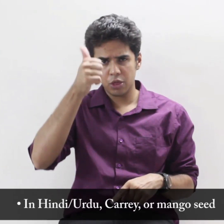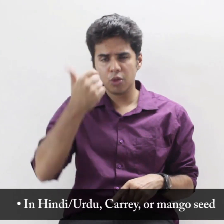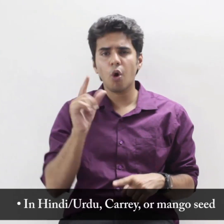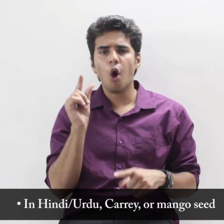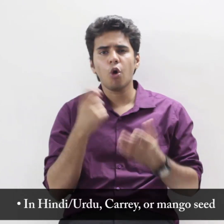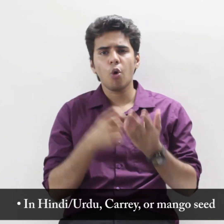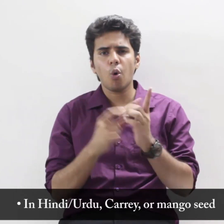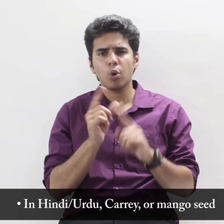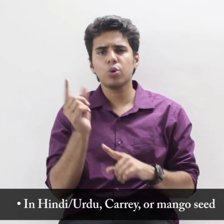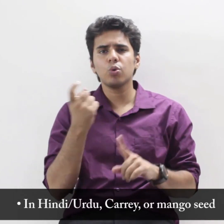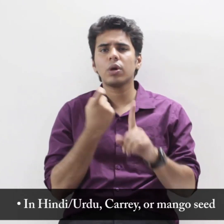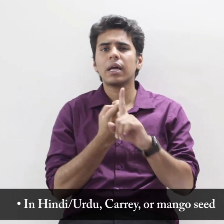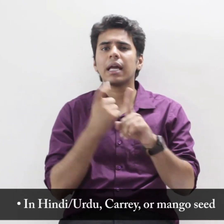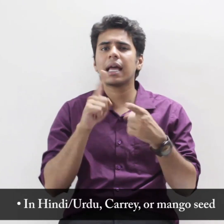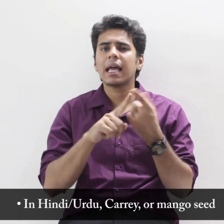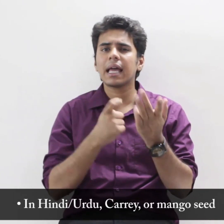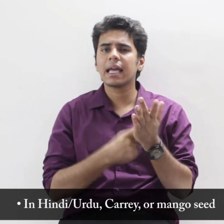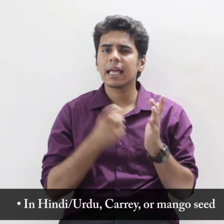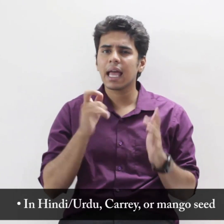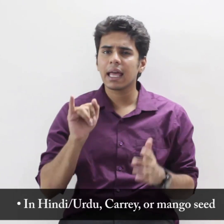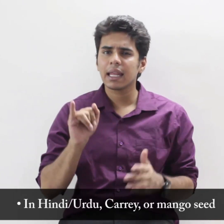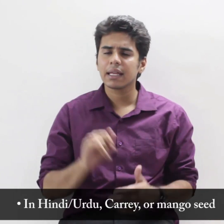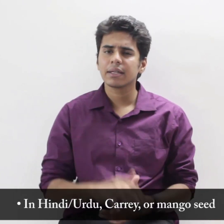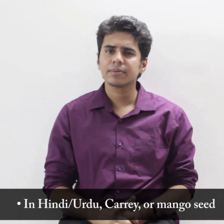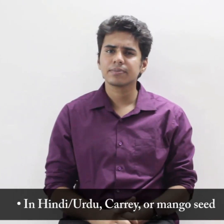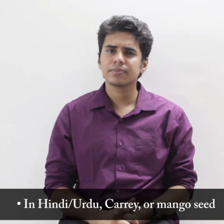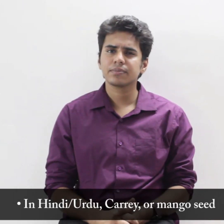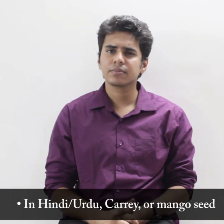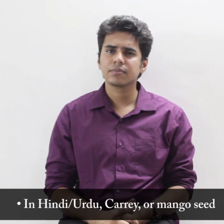In Hindi, Urdu, keri or mango seed.